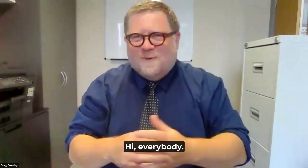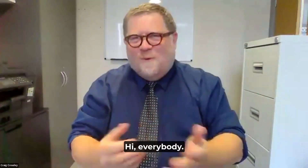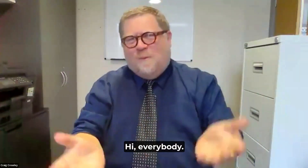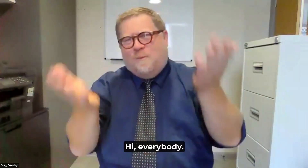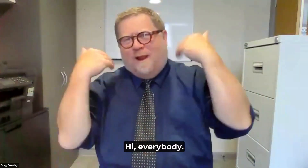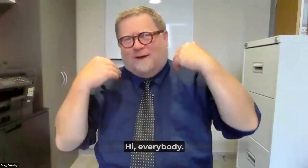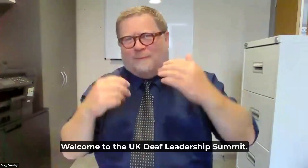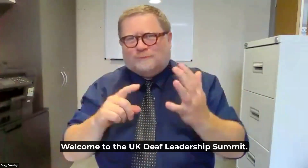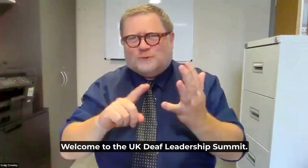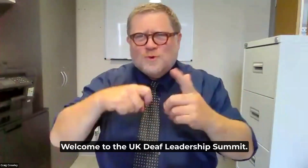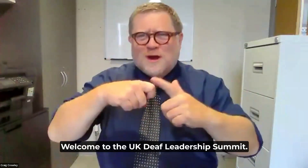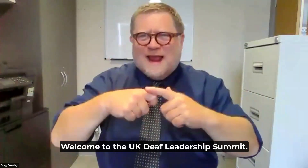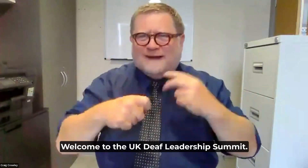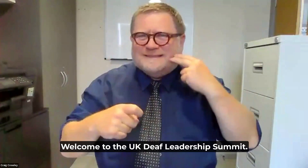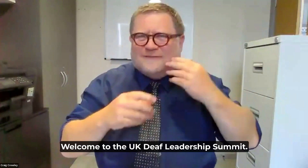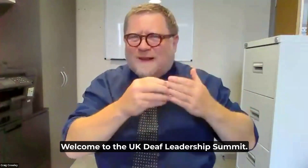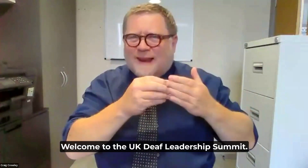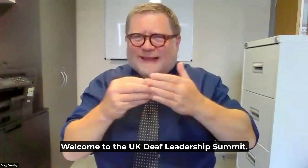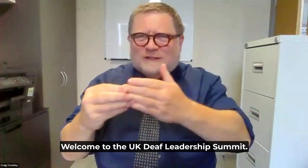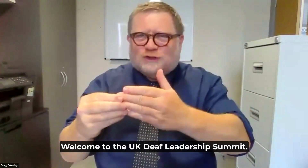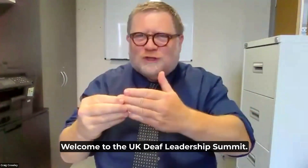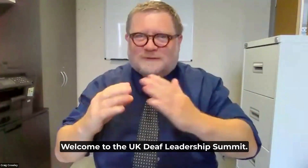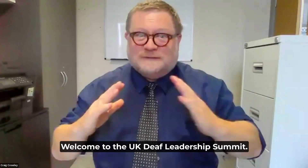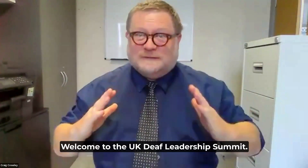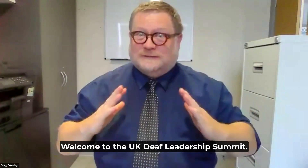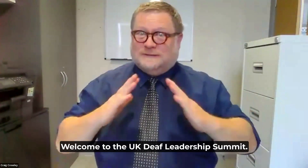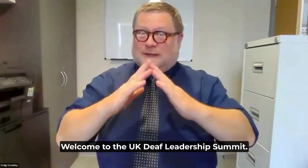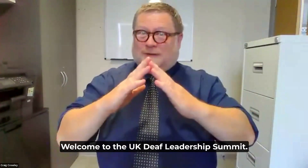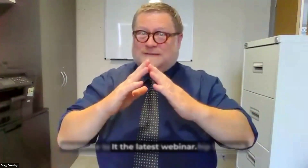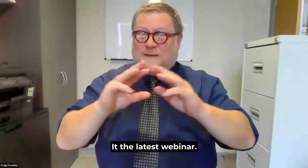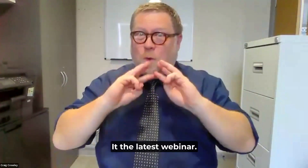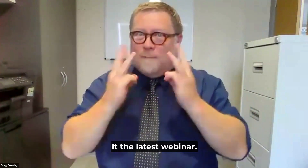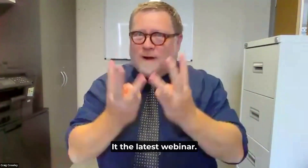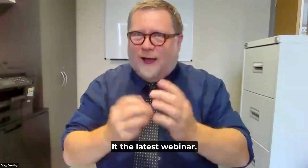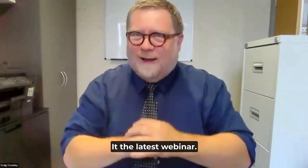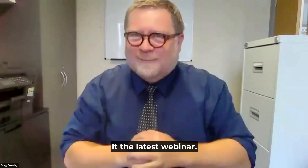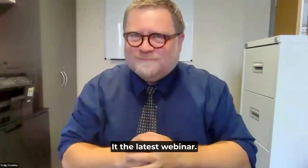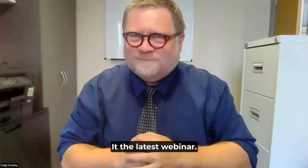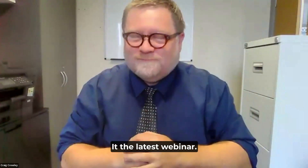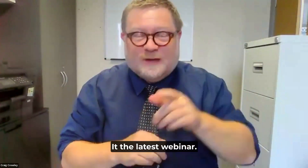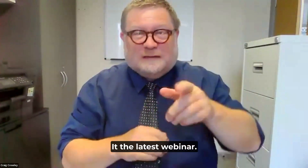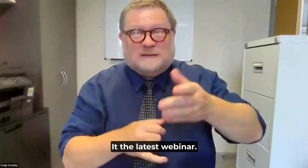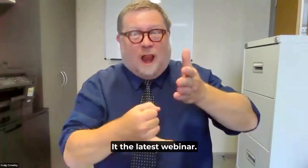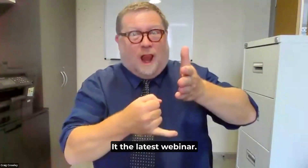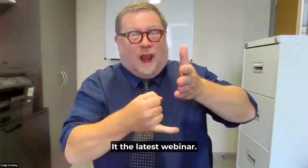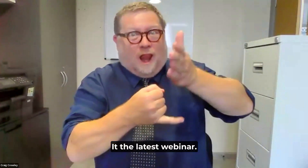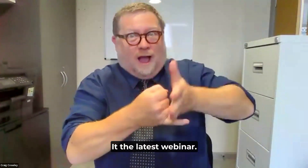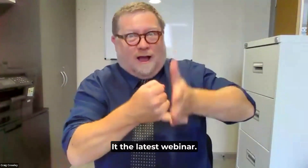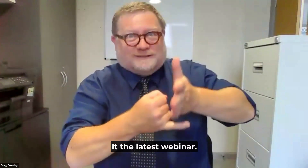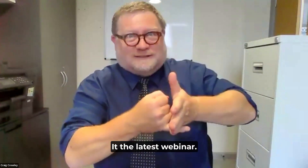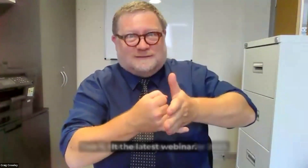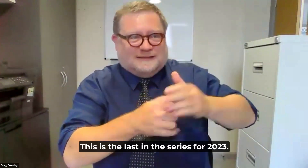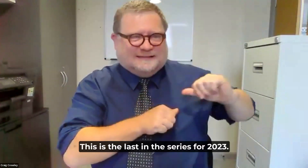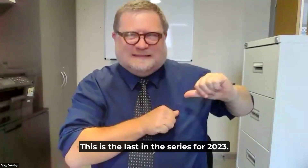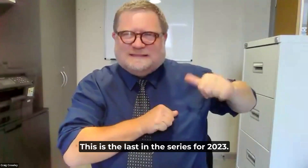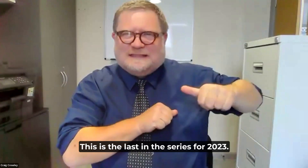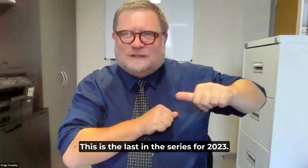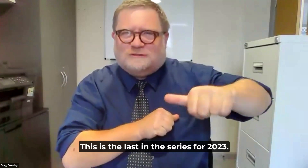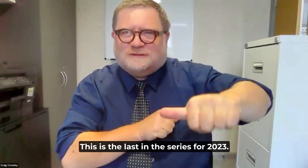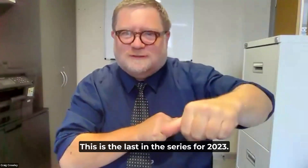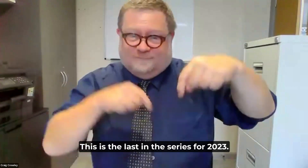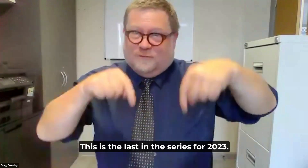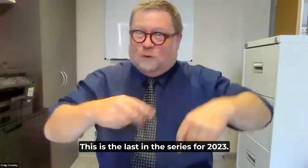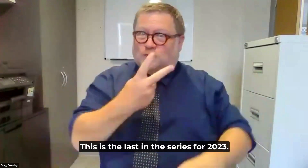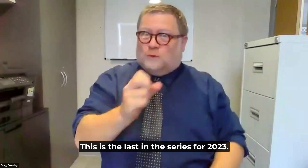Hi, everybody. Welcome to the UK Deaf Leadership Summit, the latest webinar. This